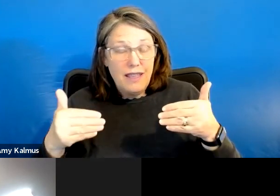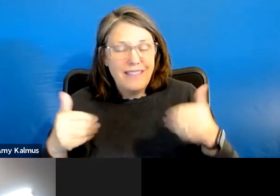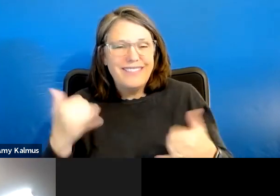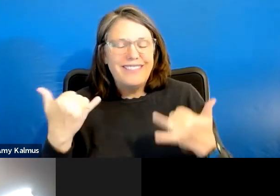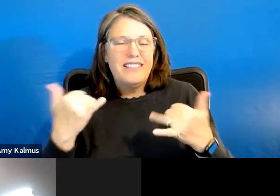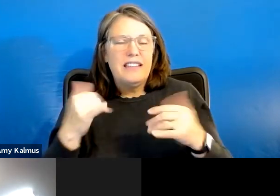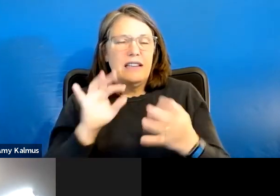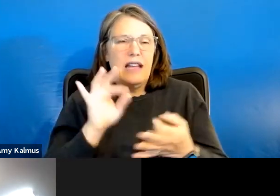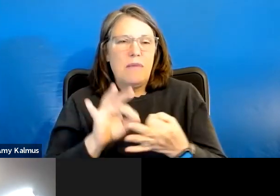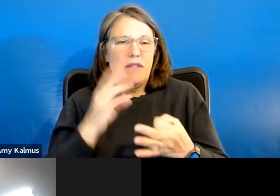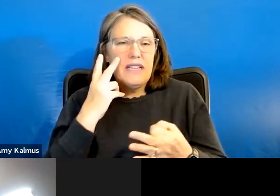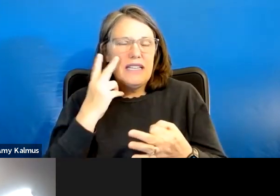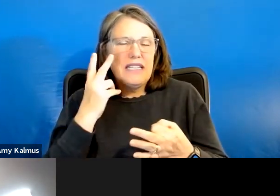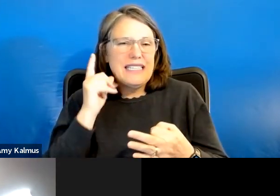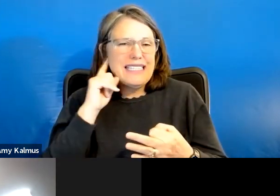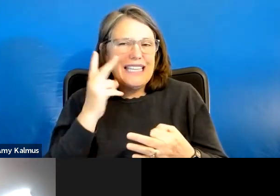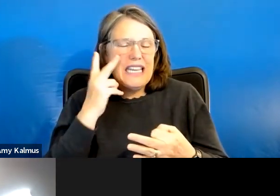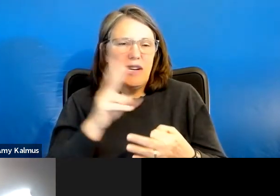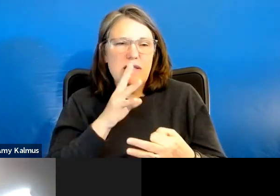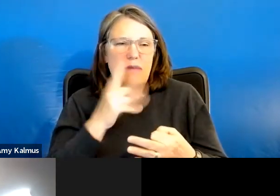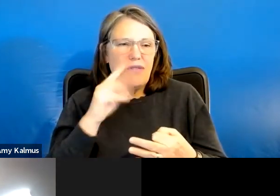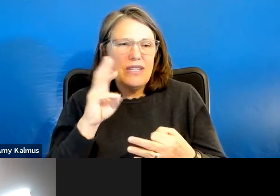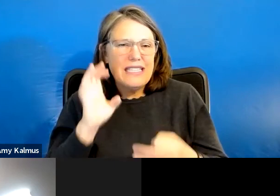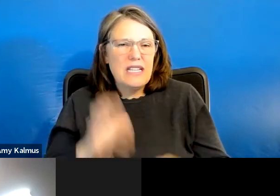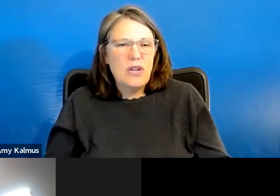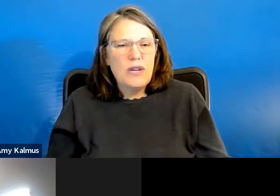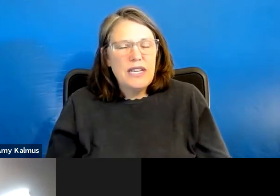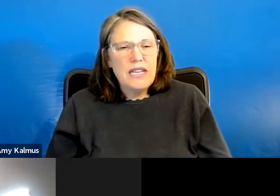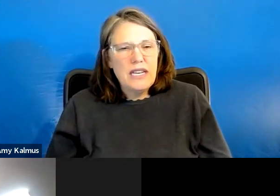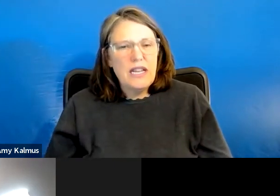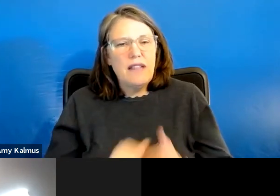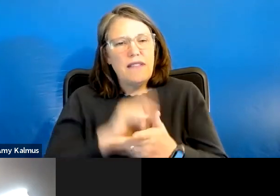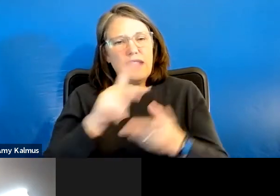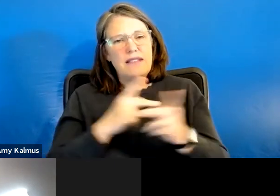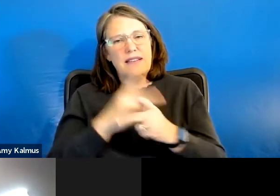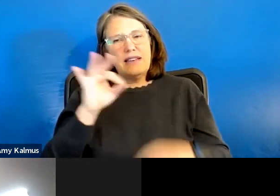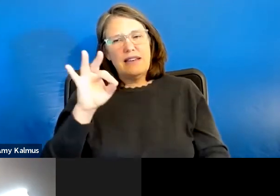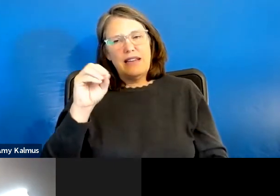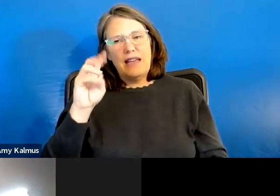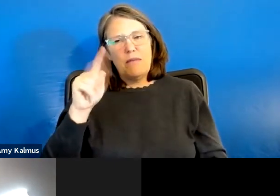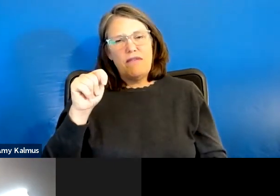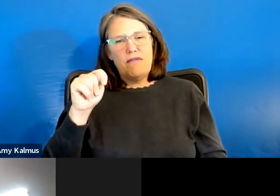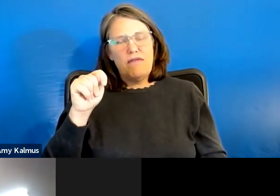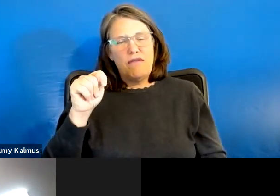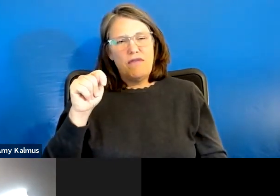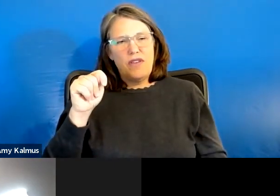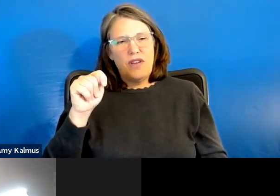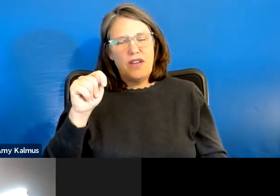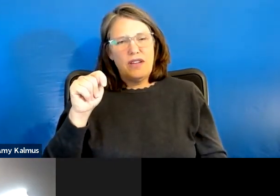go with see here speak for 600. This type of font